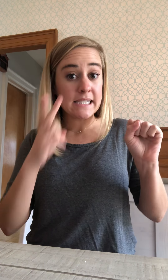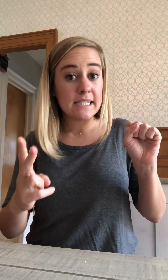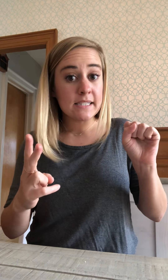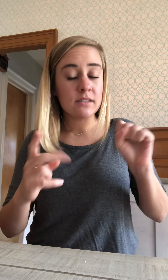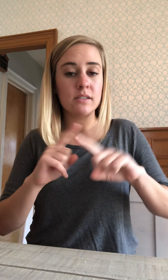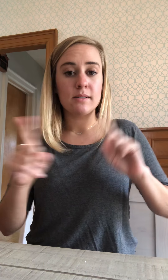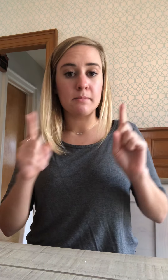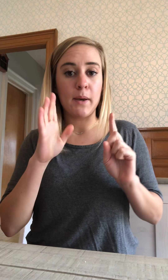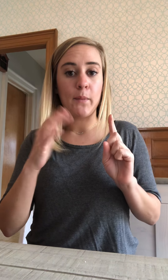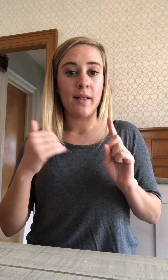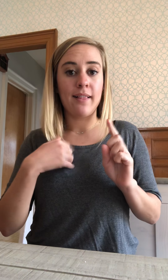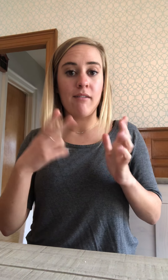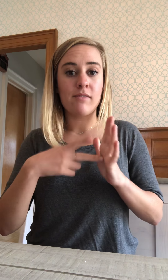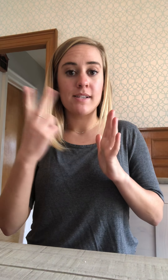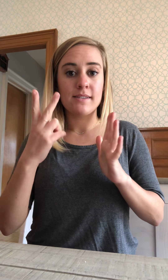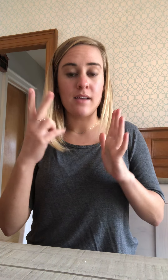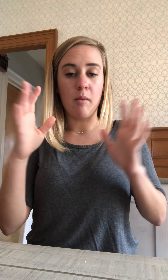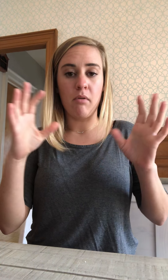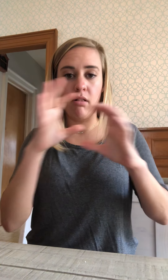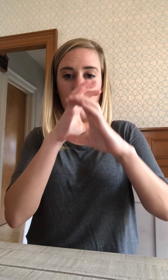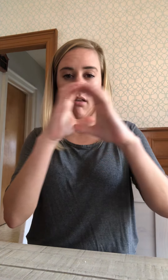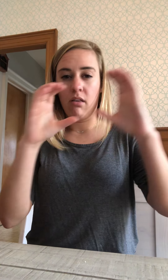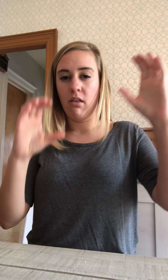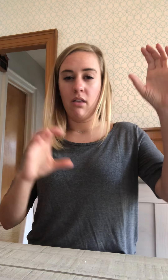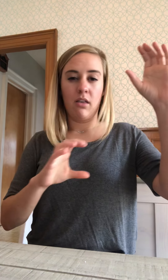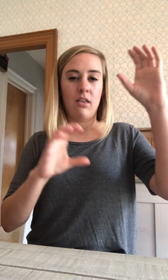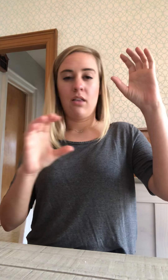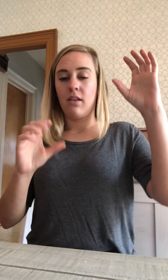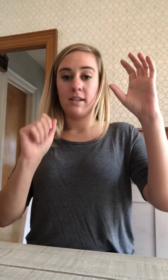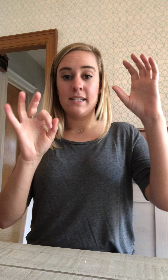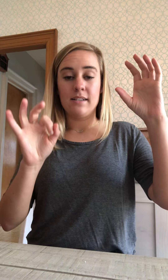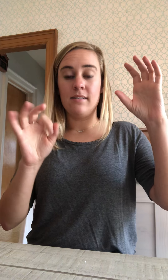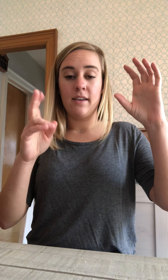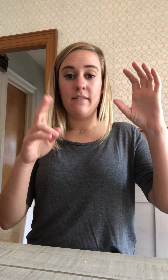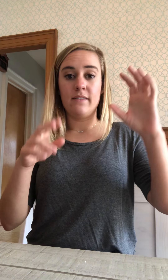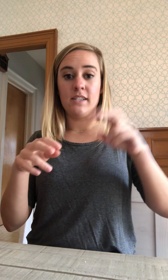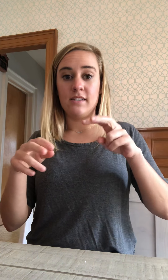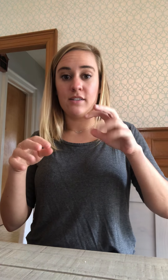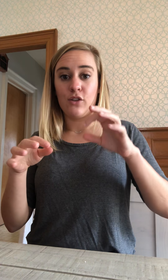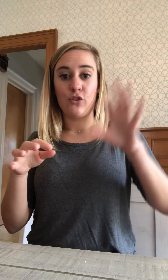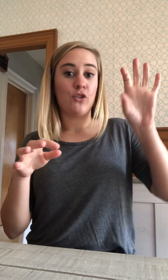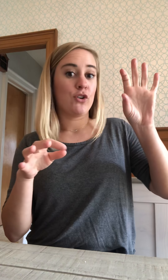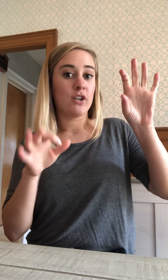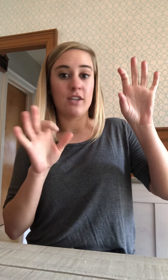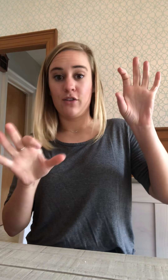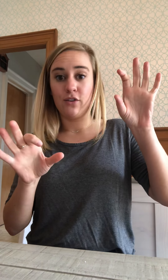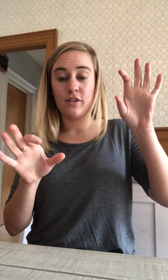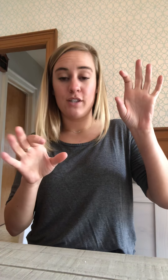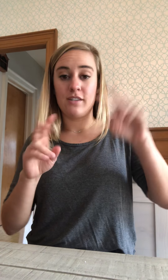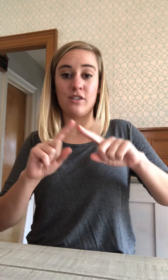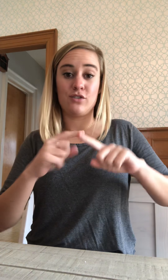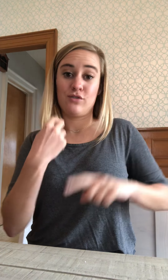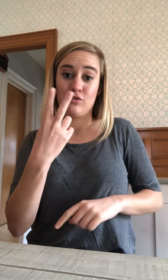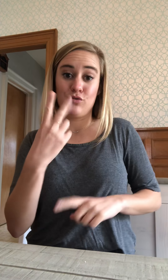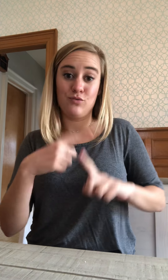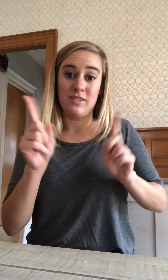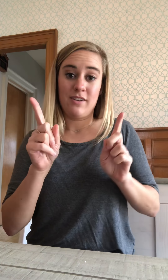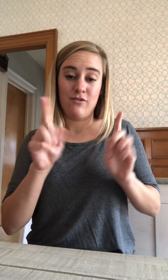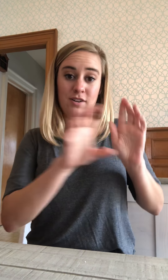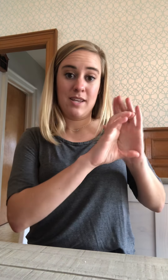have double vision, because if he's looking in that direction, he's going to see two different images. All right. Remarkably, globe injuries